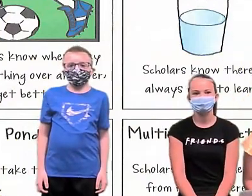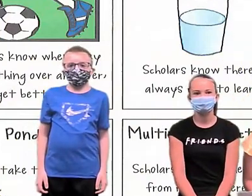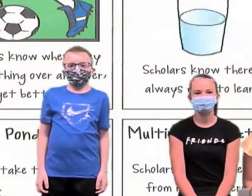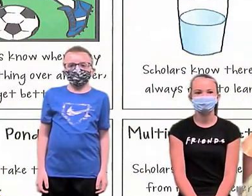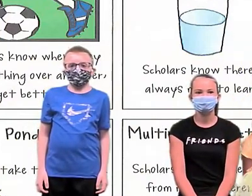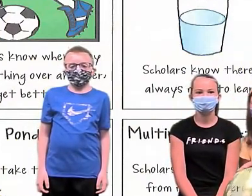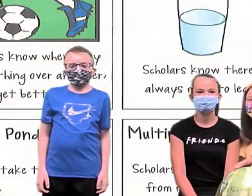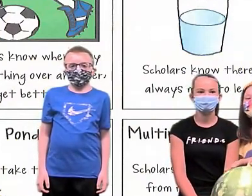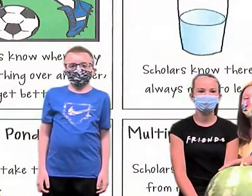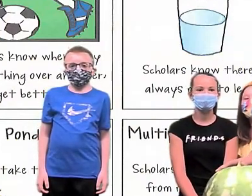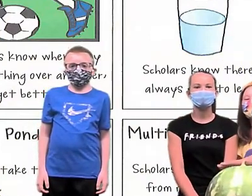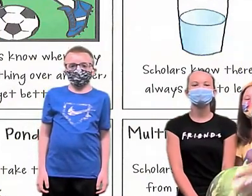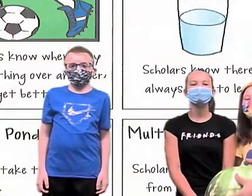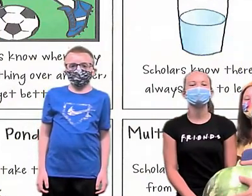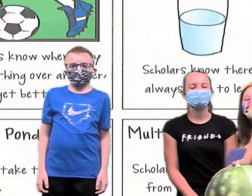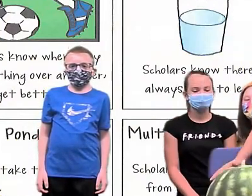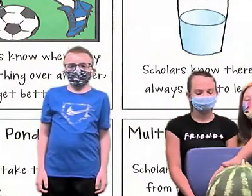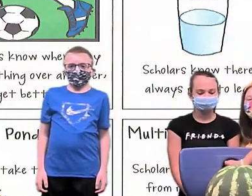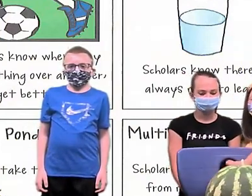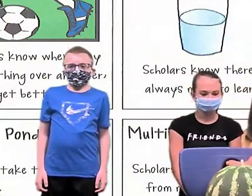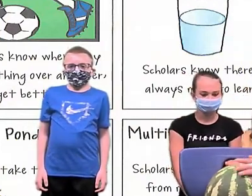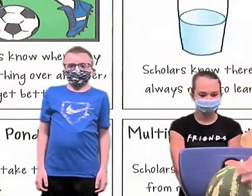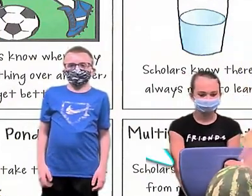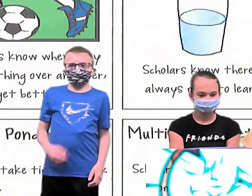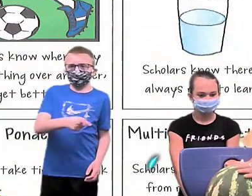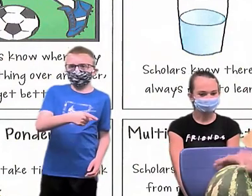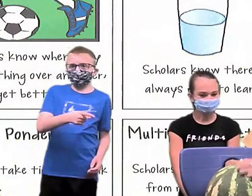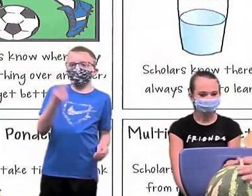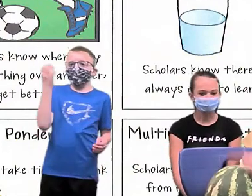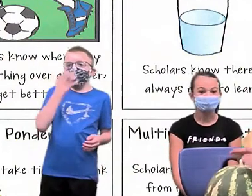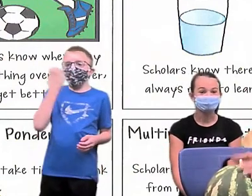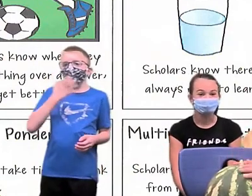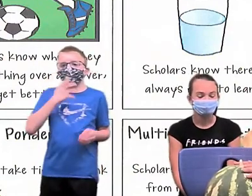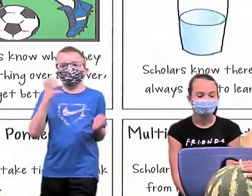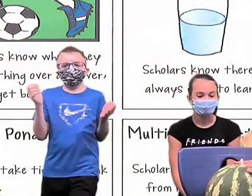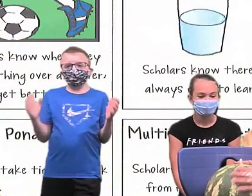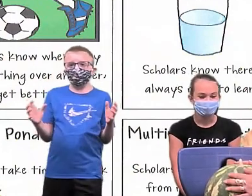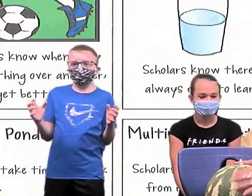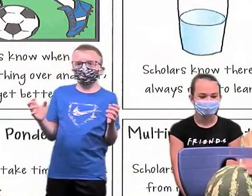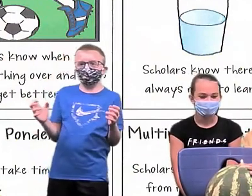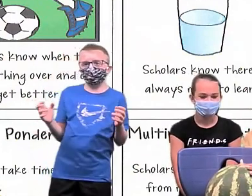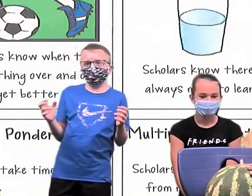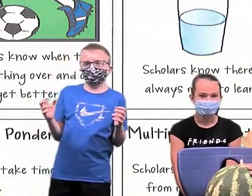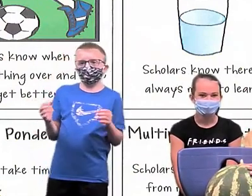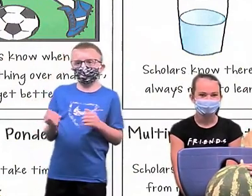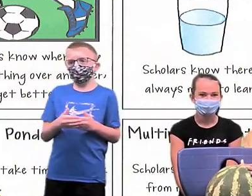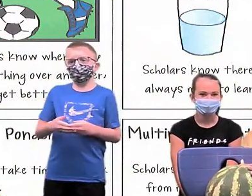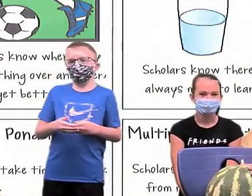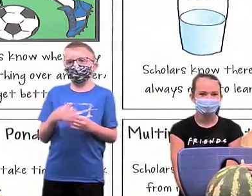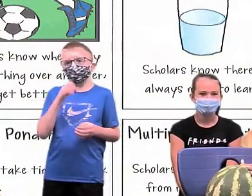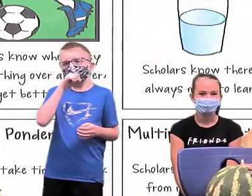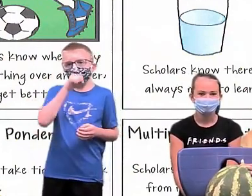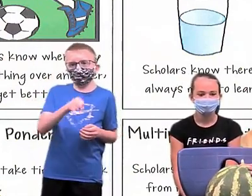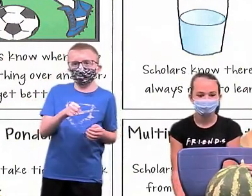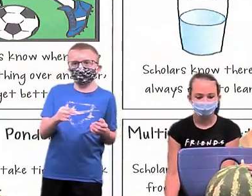see this watermelon? Okay, take a look at this baby! This is from